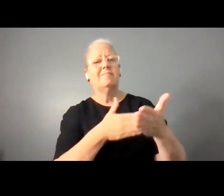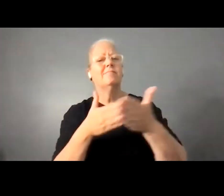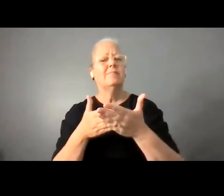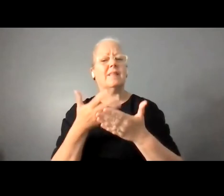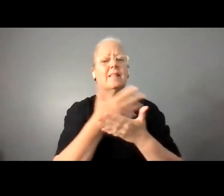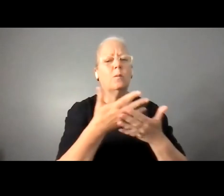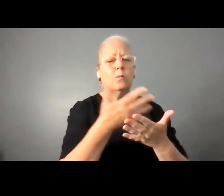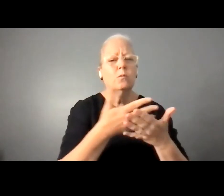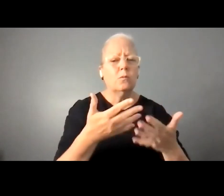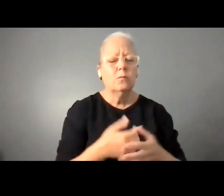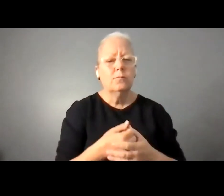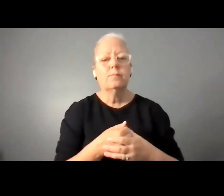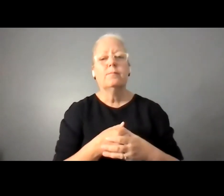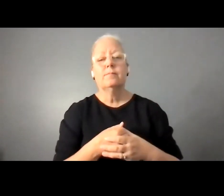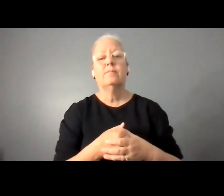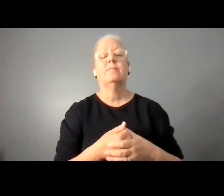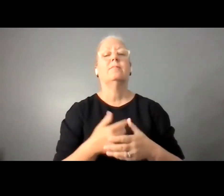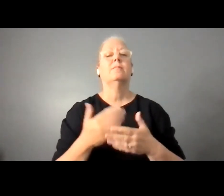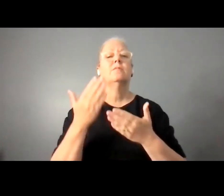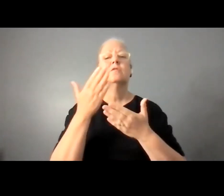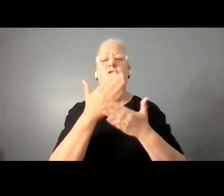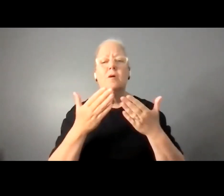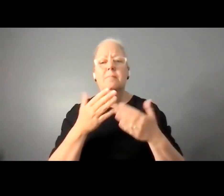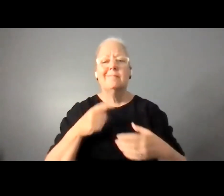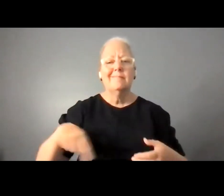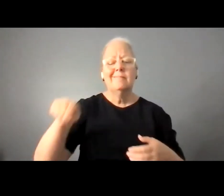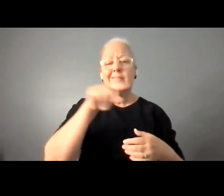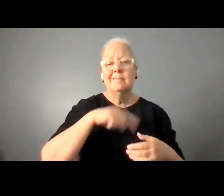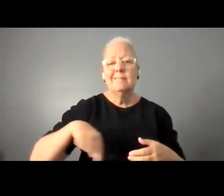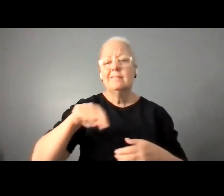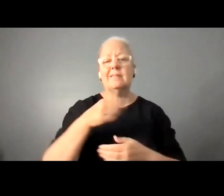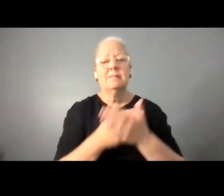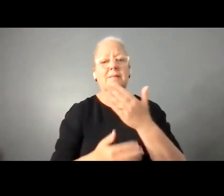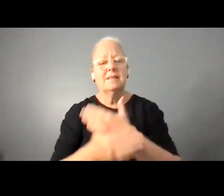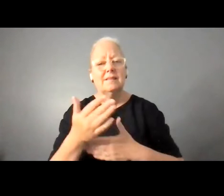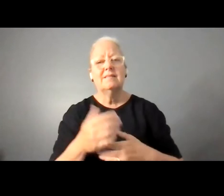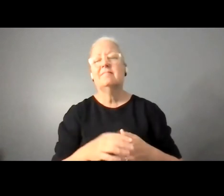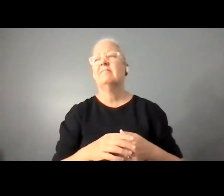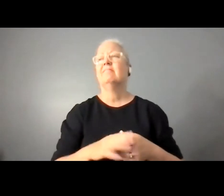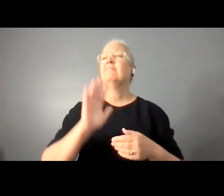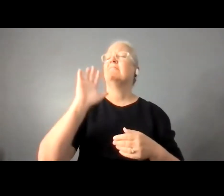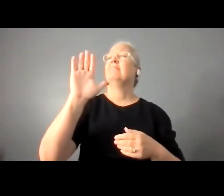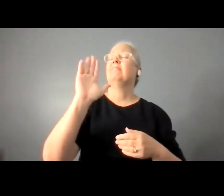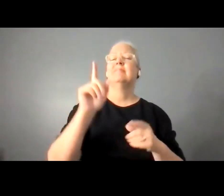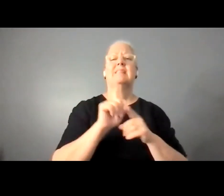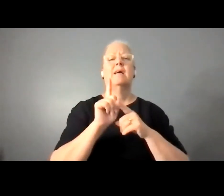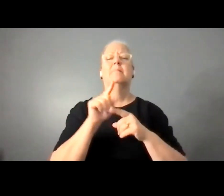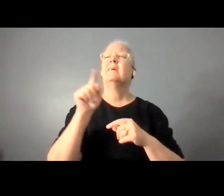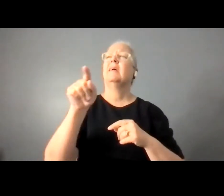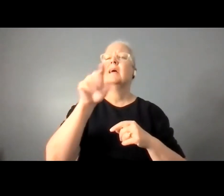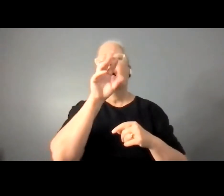youths, indigenous youth with disability, the language they are using, maybe it's only one